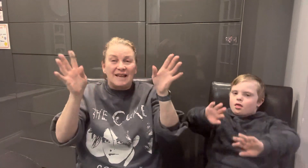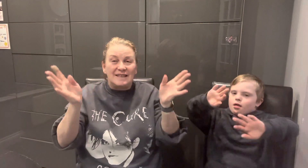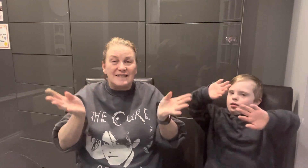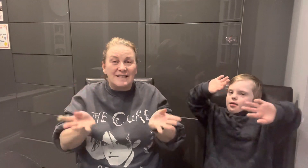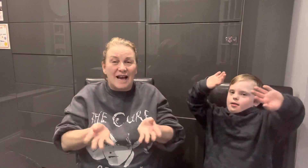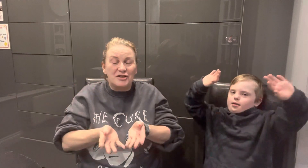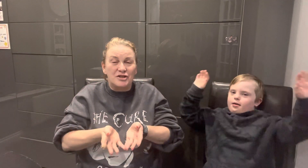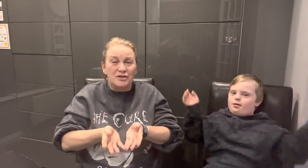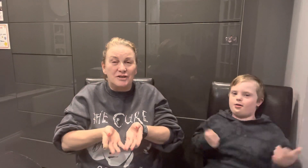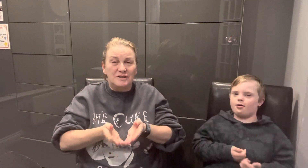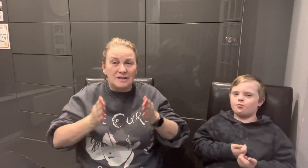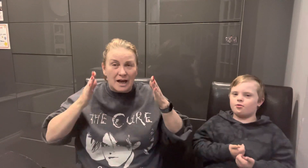International